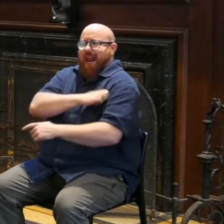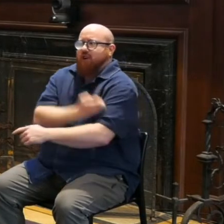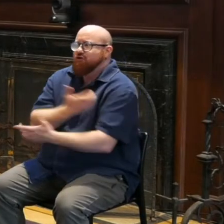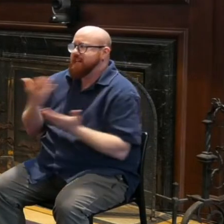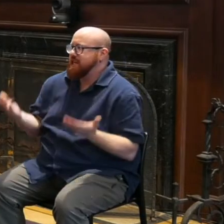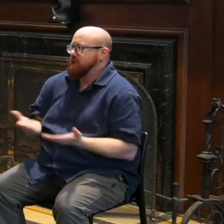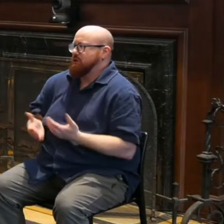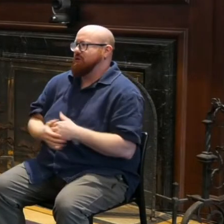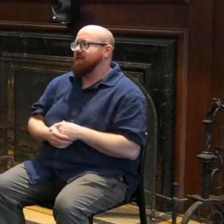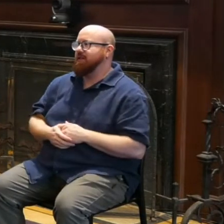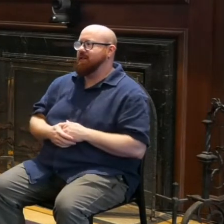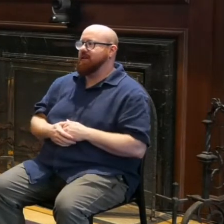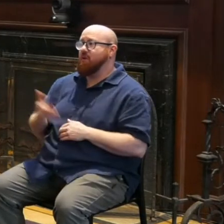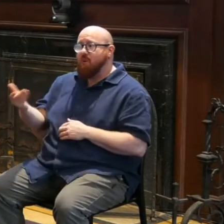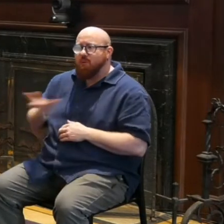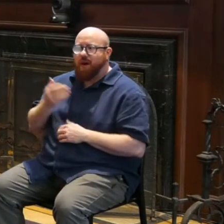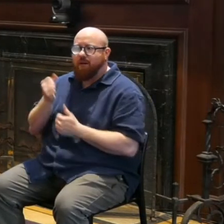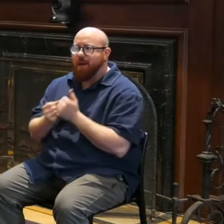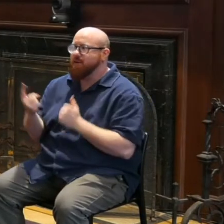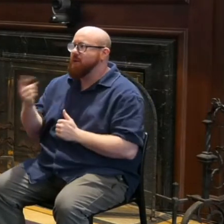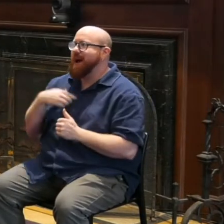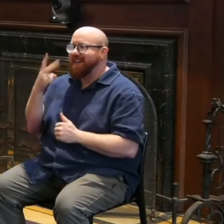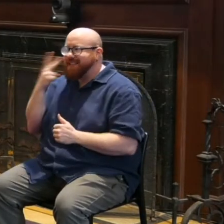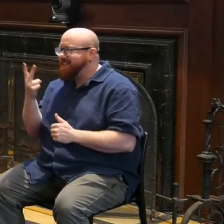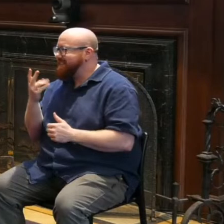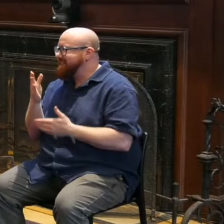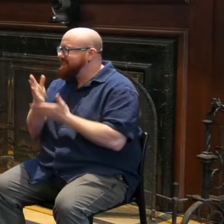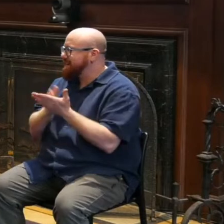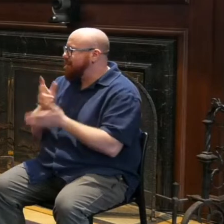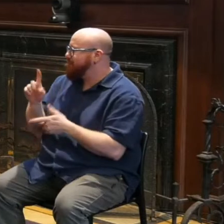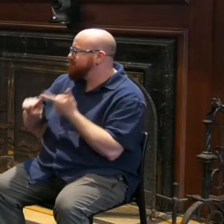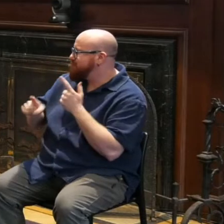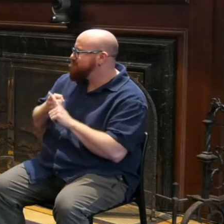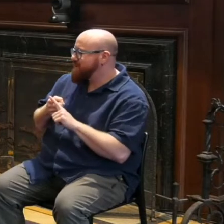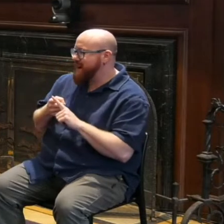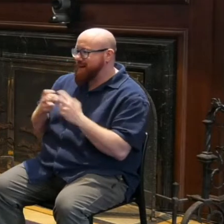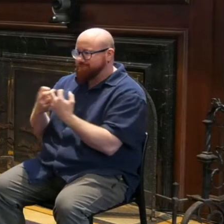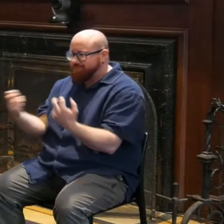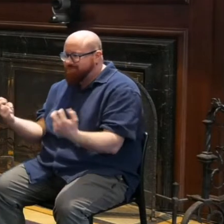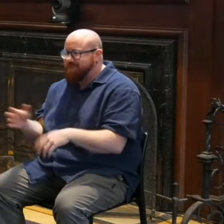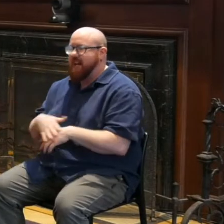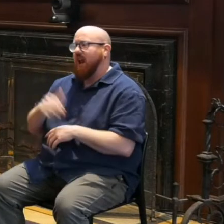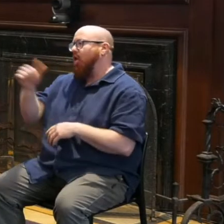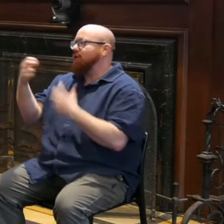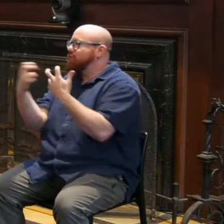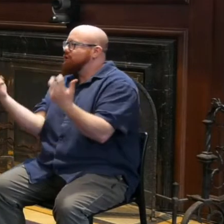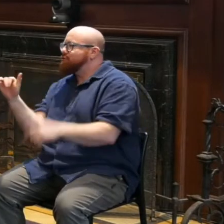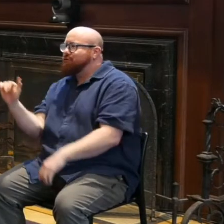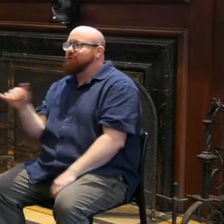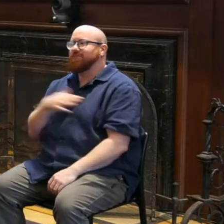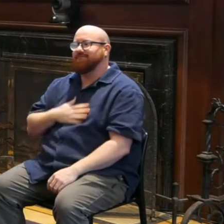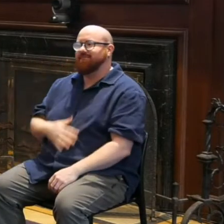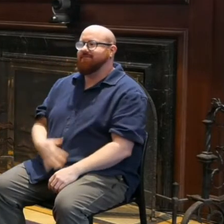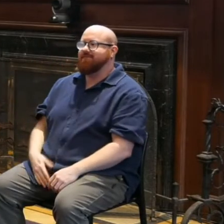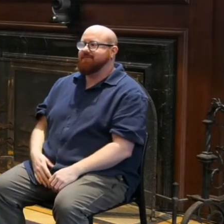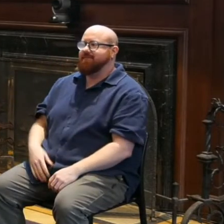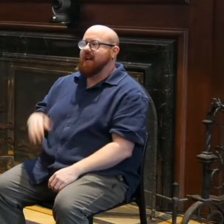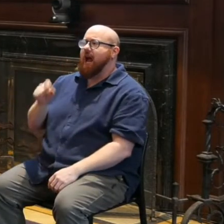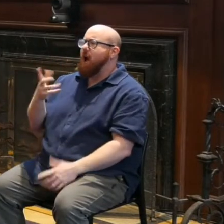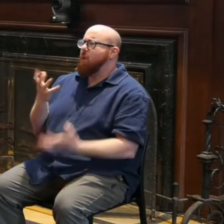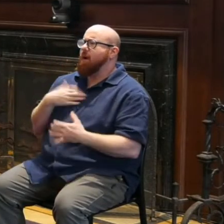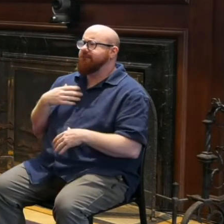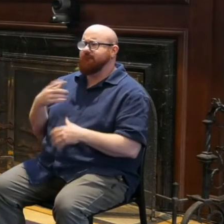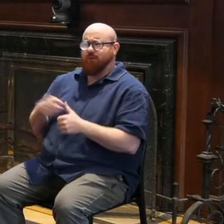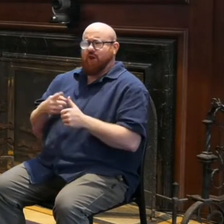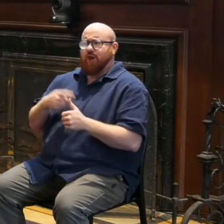And welcome to everyone. I see some friends in the front row and other rows, too. So this is, I want to thank, first